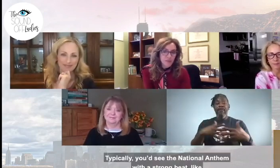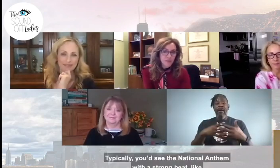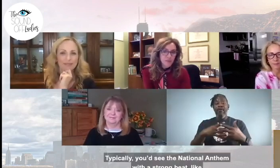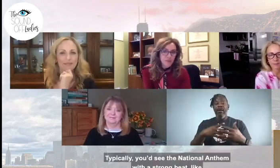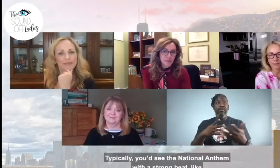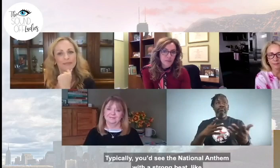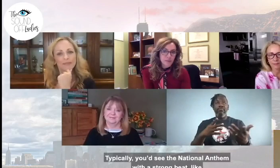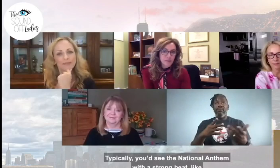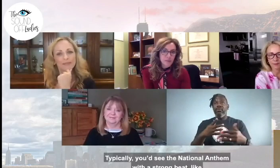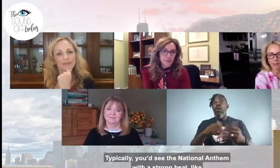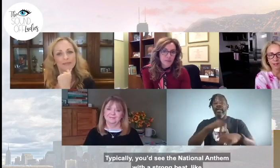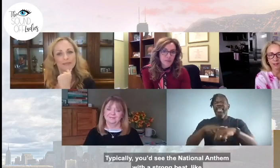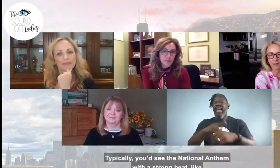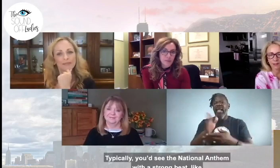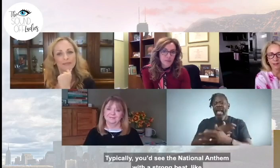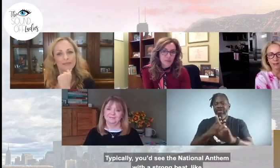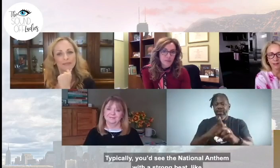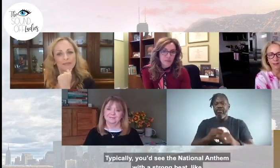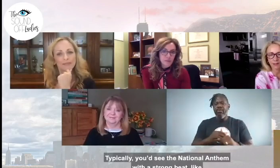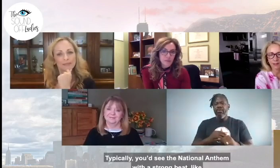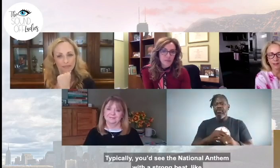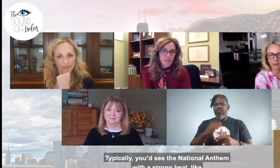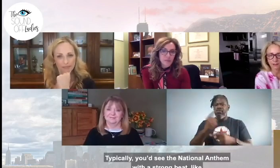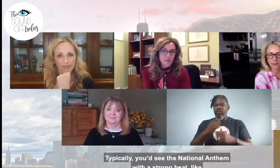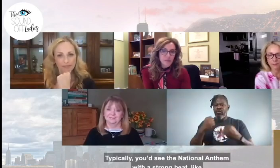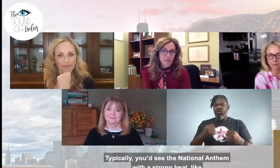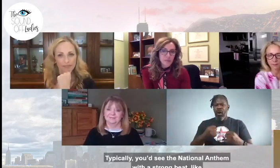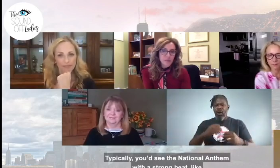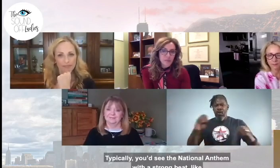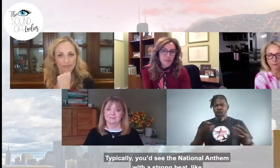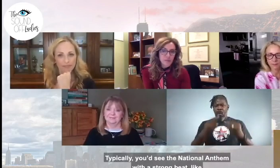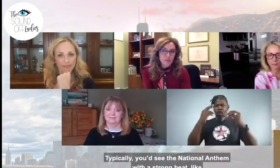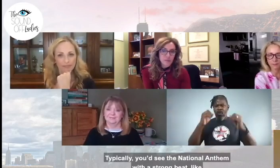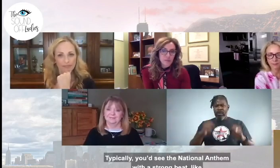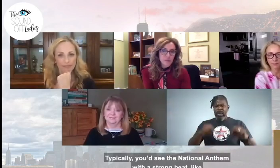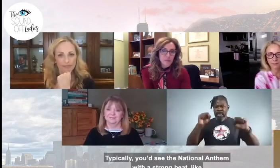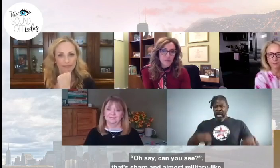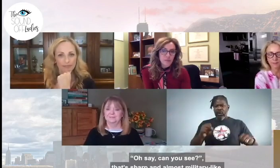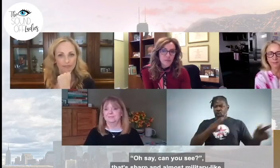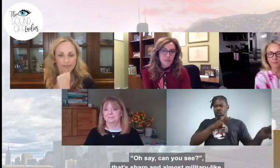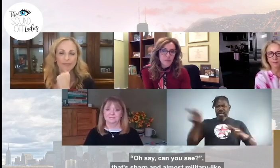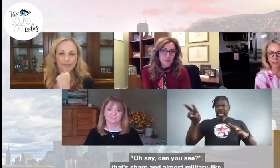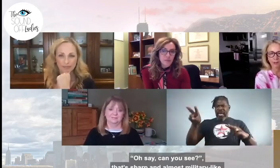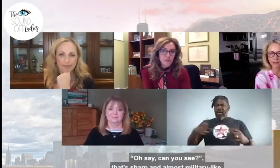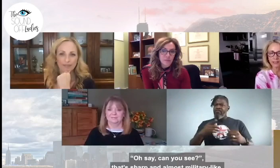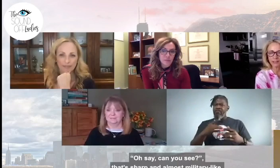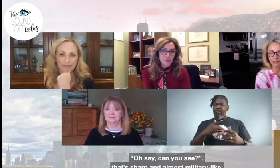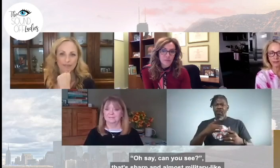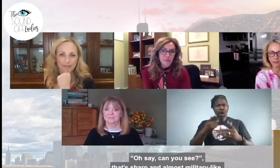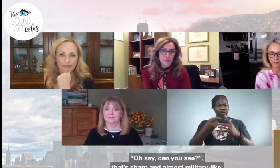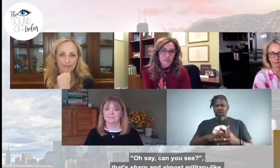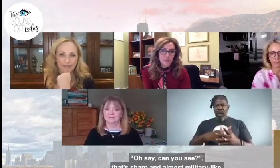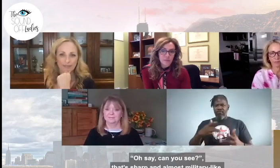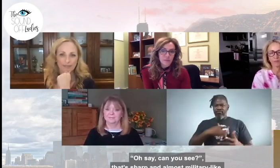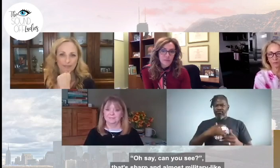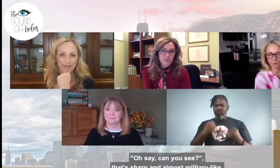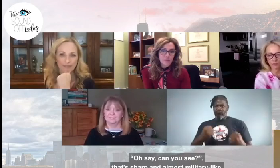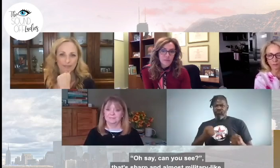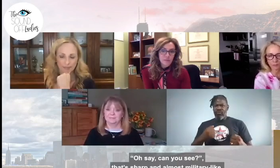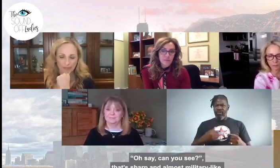Typically, you see the national anthem in a musical the Braid with a strong beat, like, oh, say, can you see?